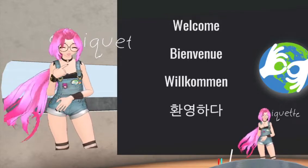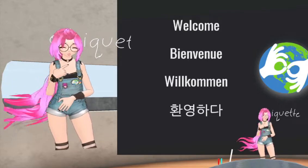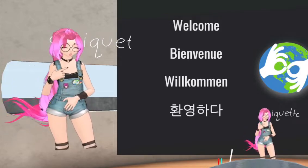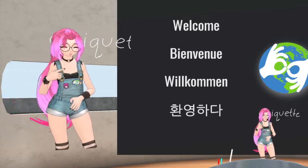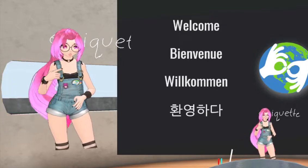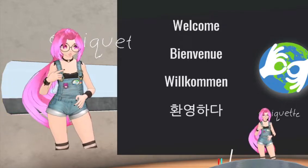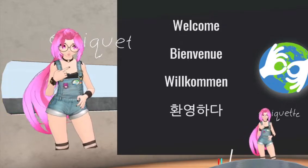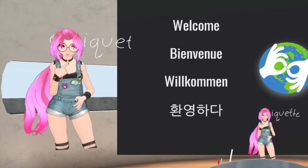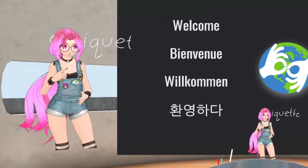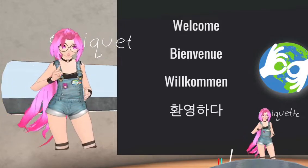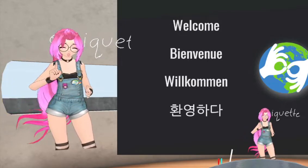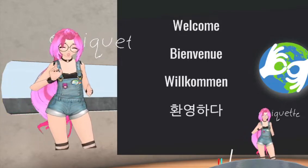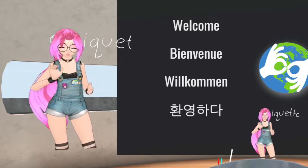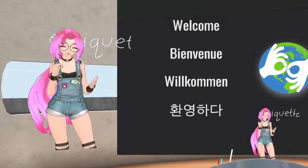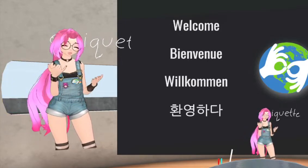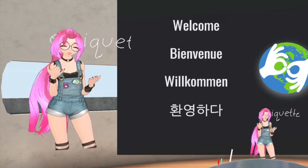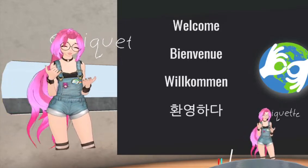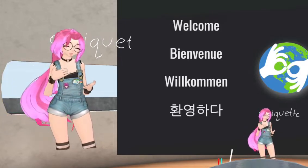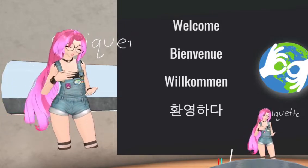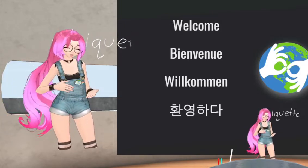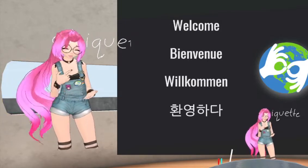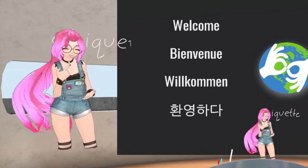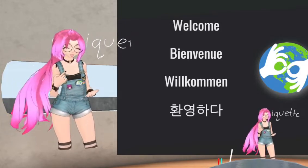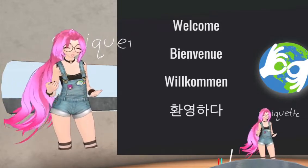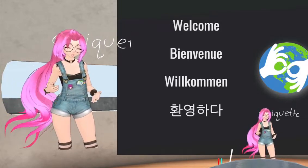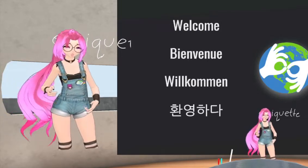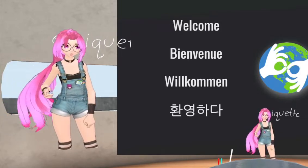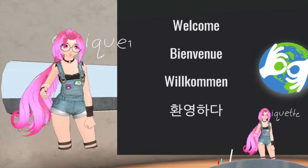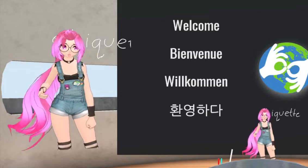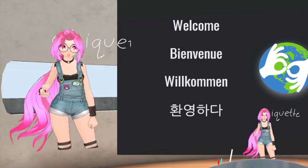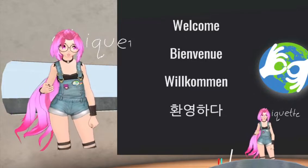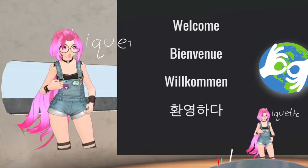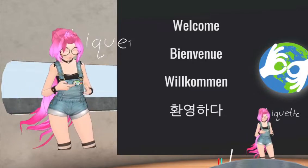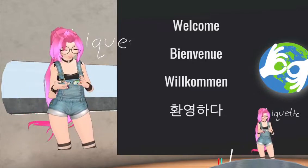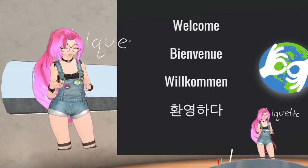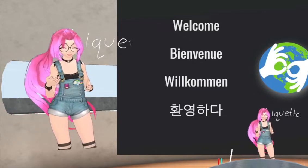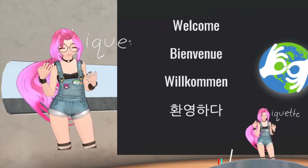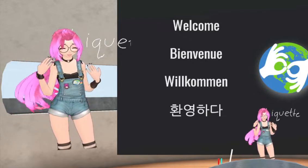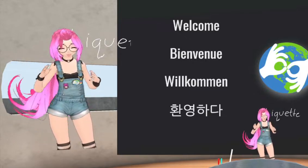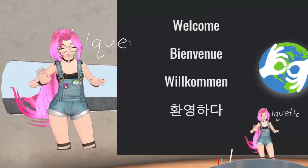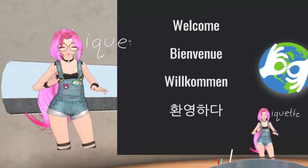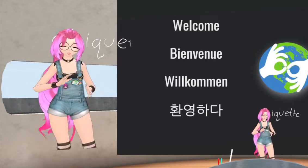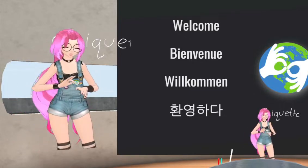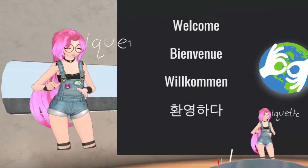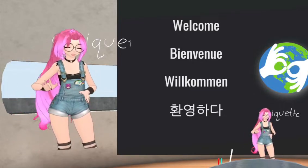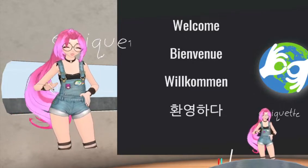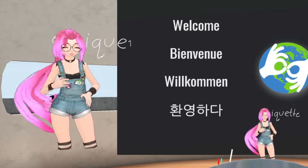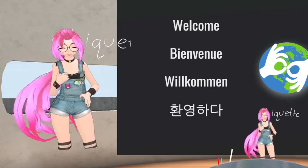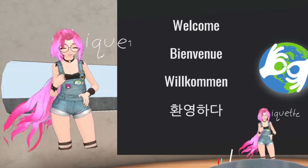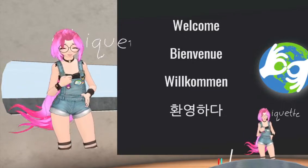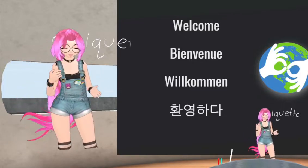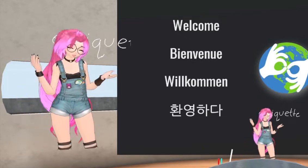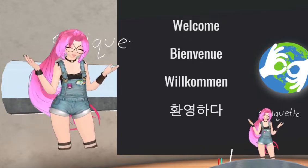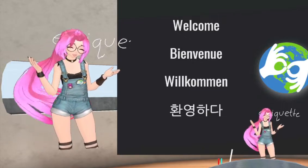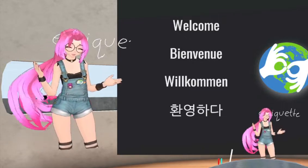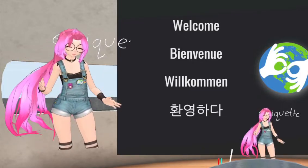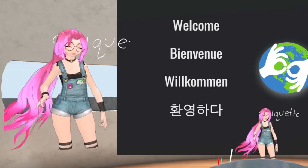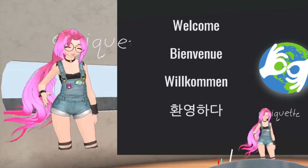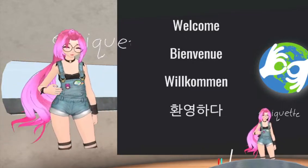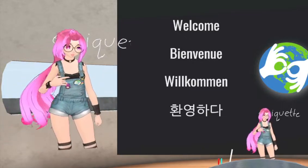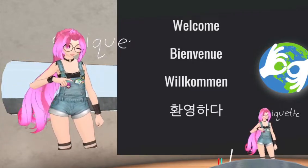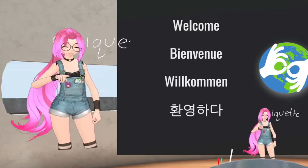facial tracker has come out for VR. It's really amazing that VRChat supports this because sign language goes hand in hand with